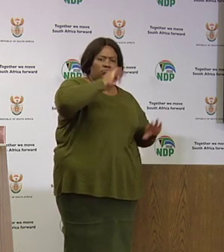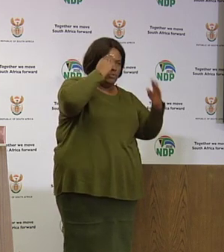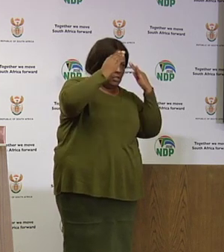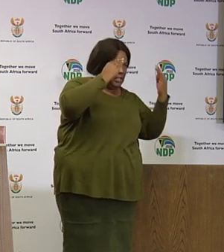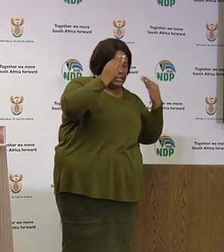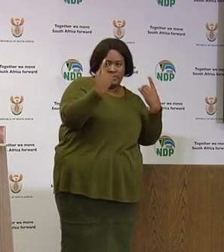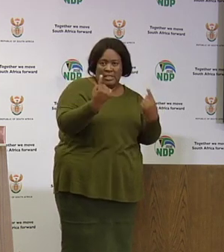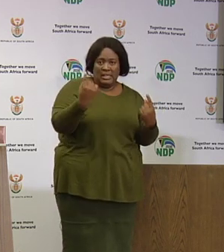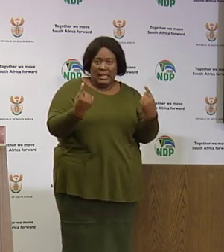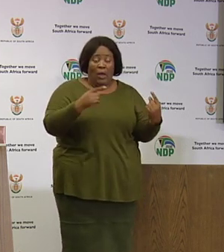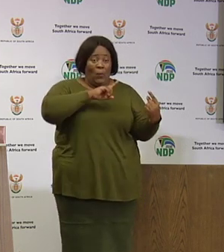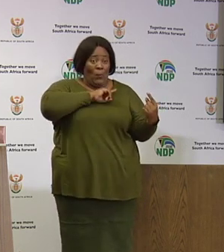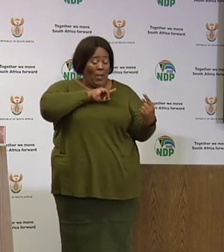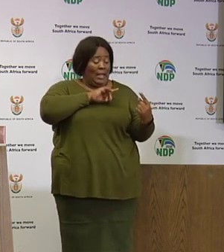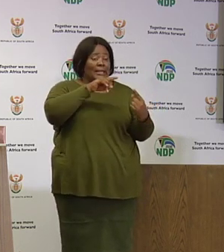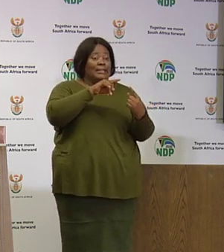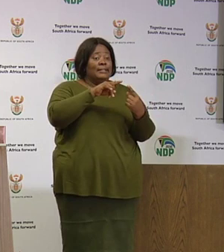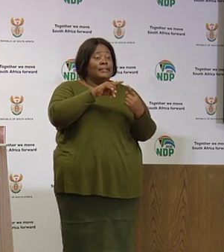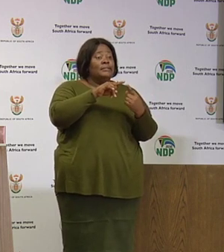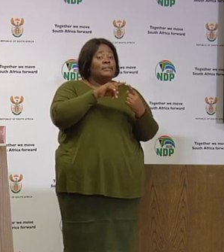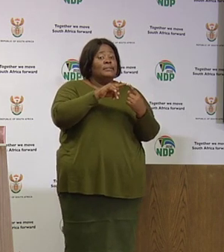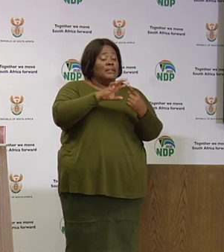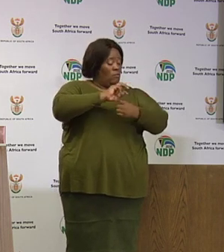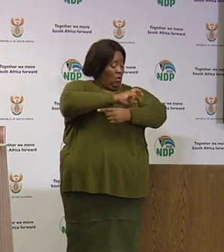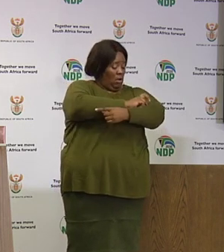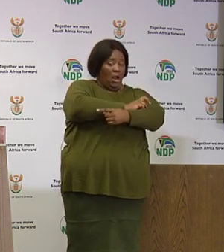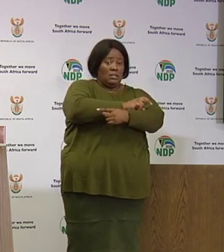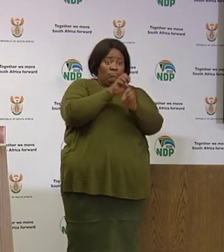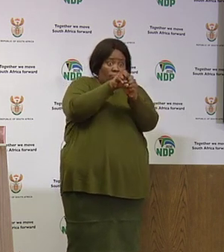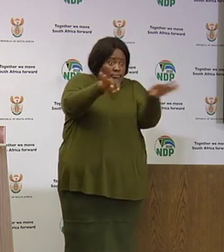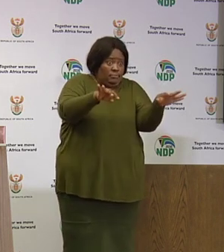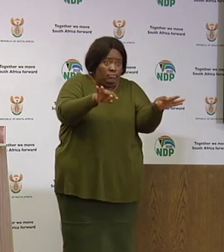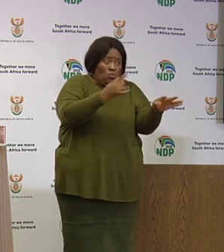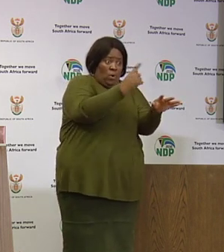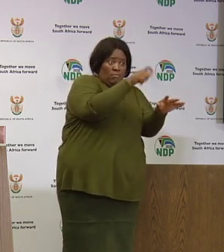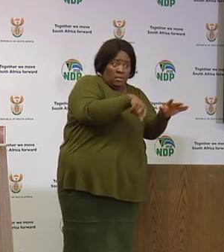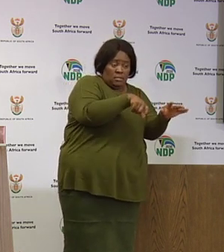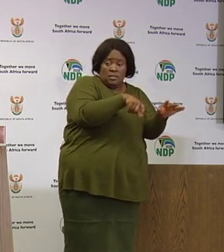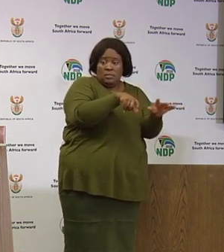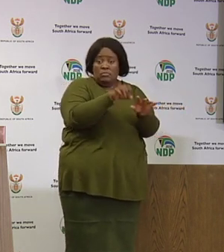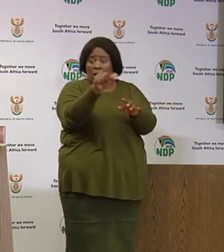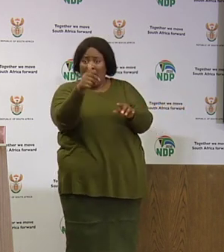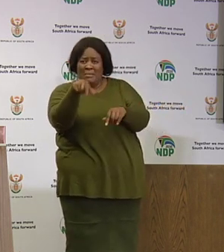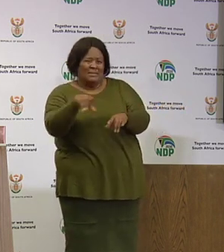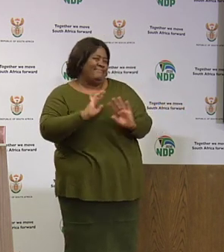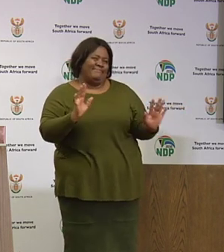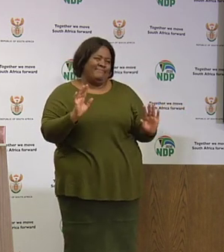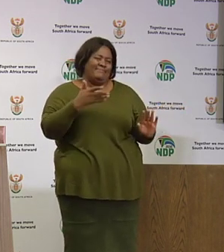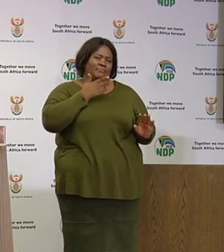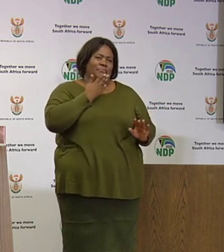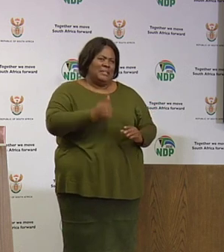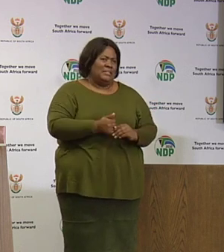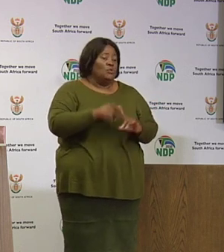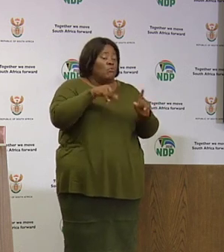virus doesn't move from one person to another. Again, as my colleagues have said, let's continue